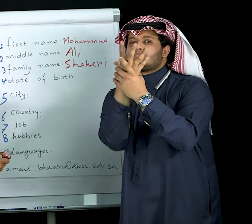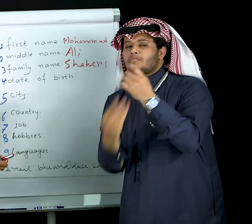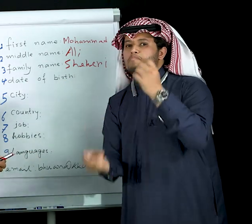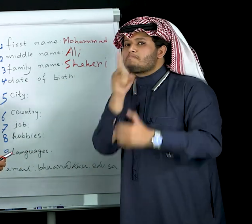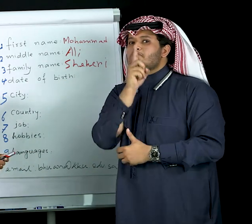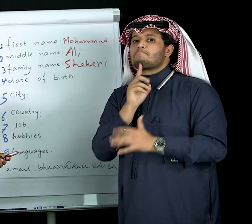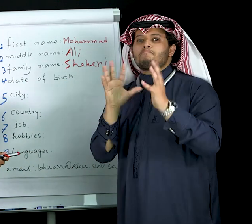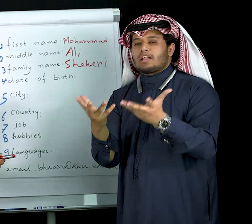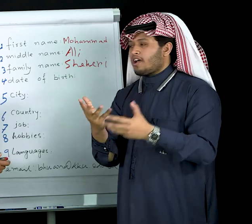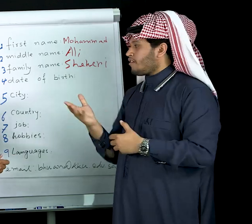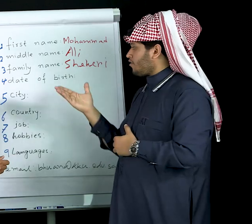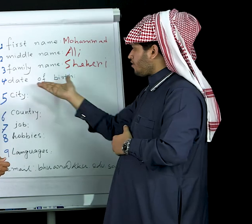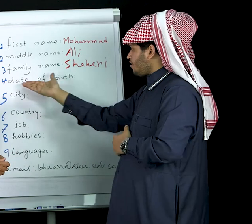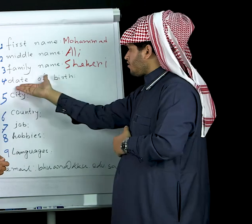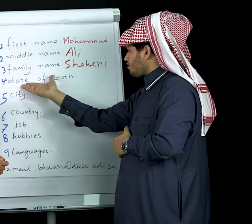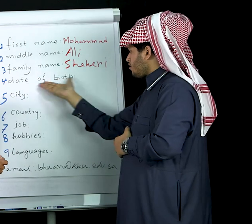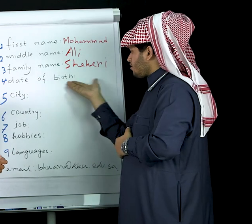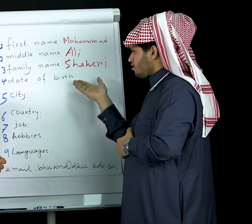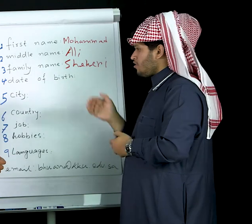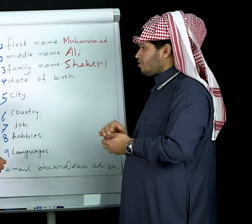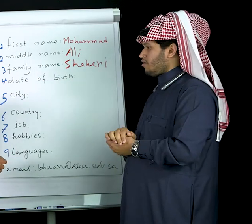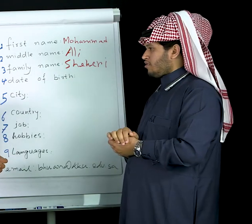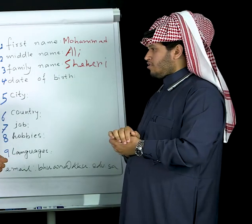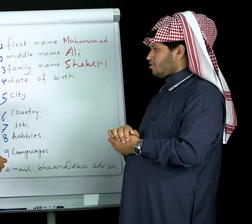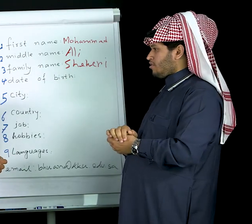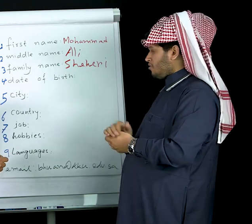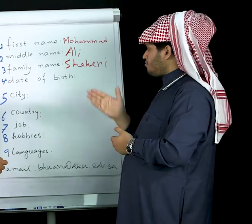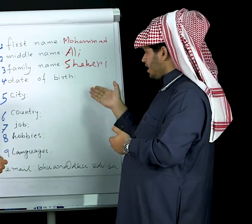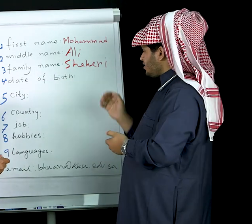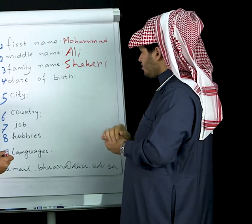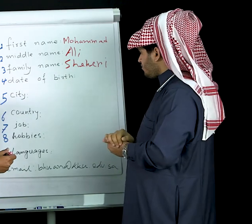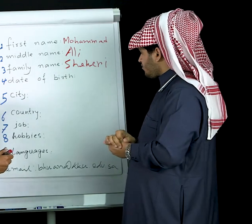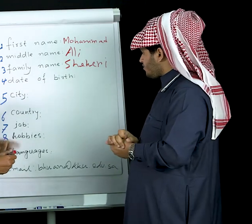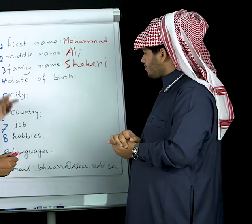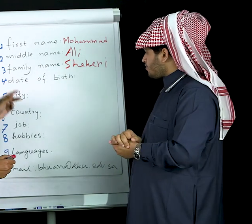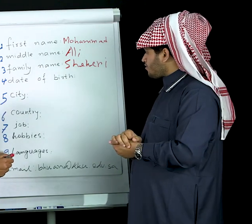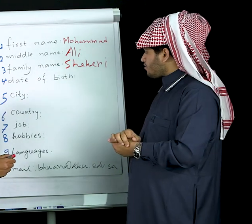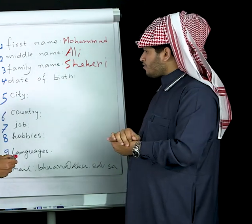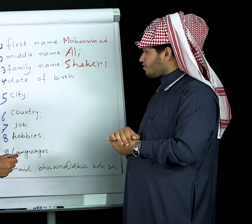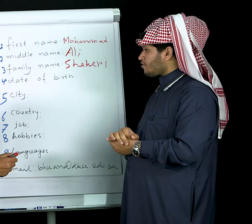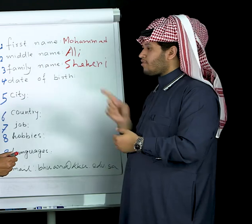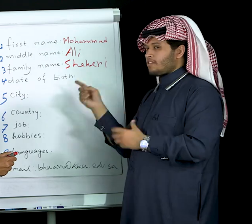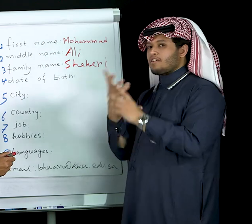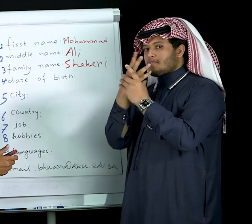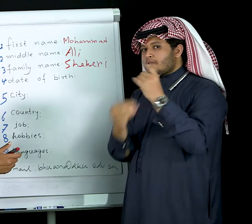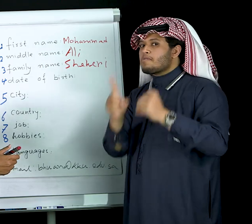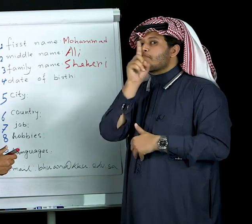That means in Arabic, maybe Molad, Tarikh Molad, right? Milad, okay. For example, maybe you are born in